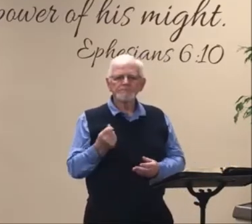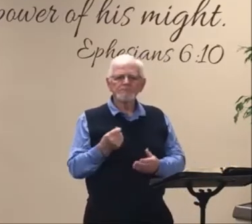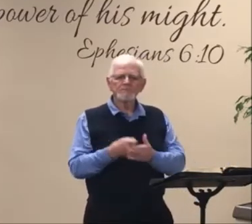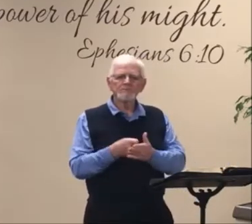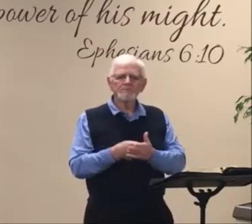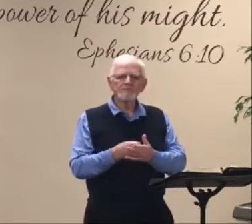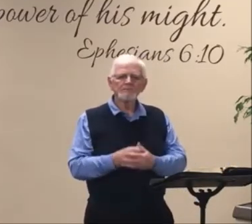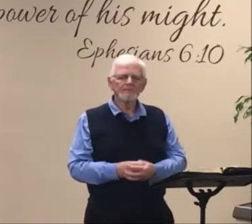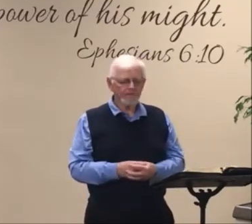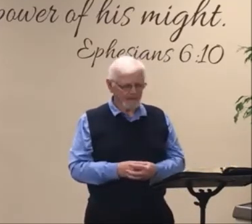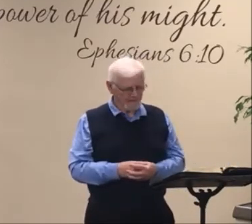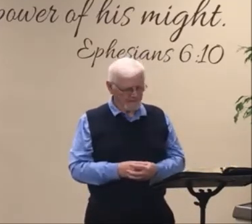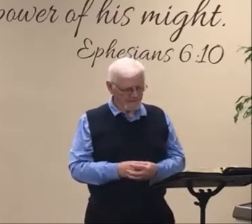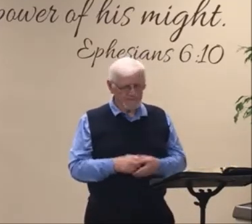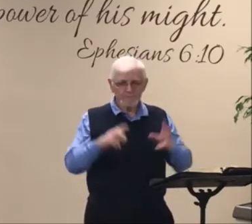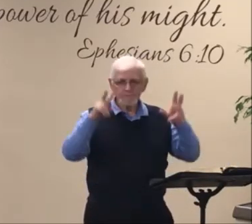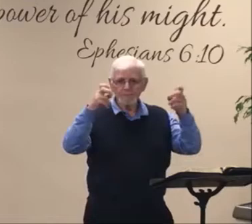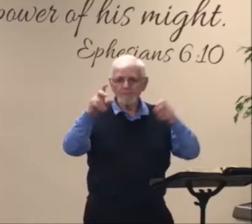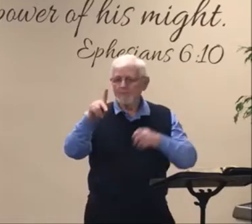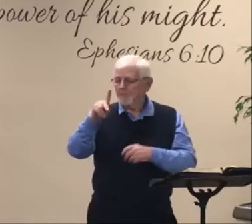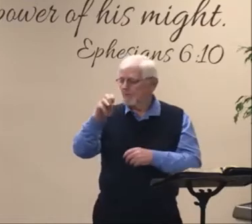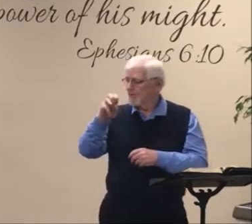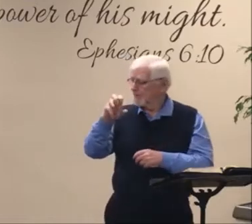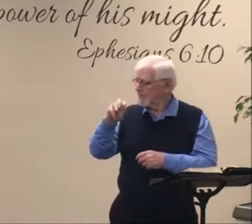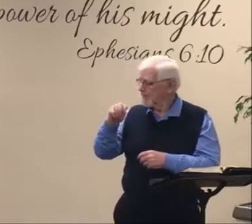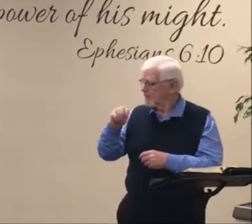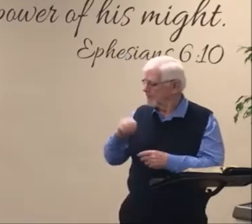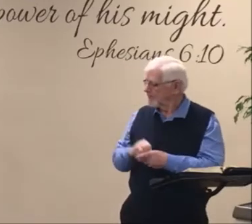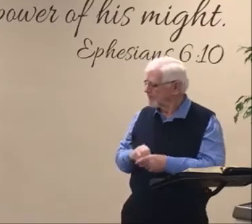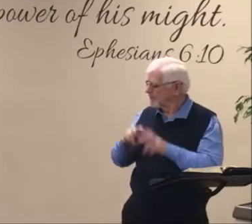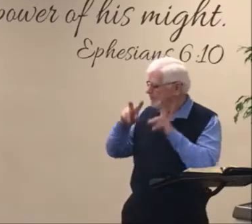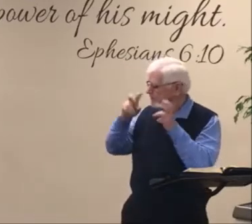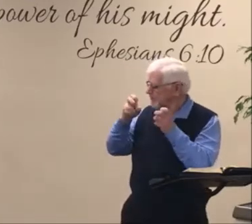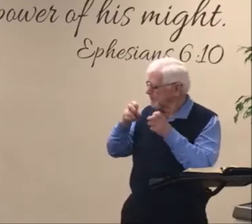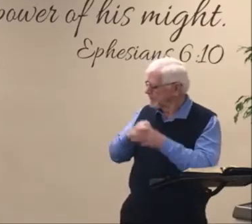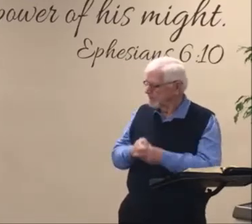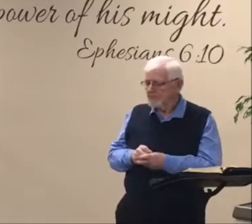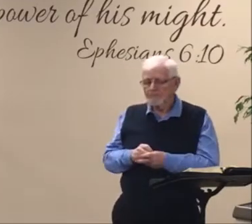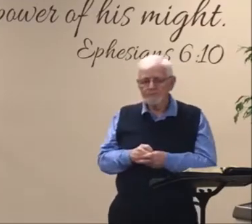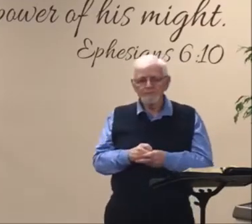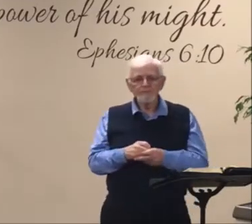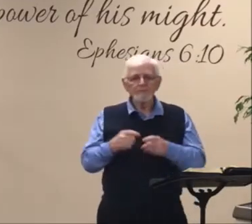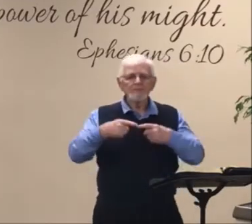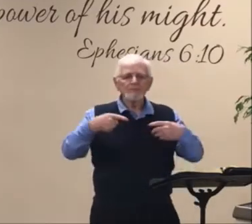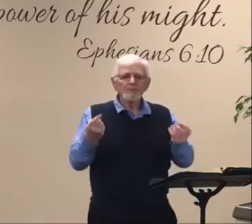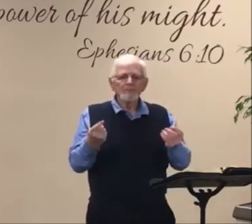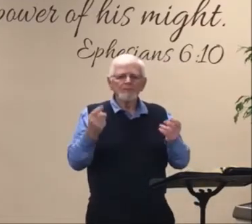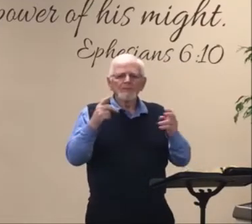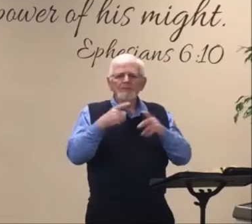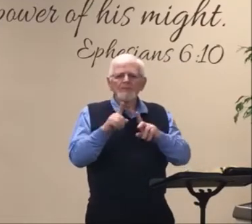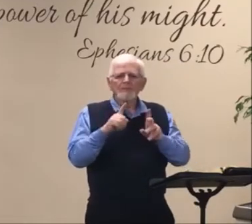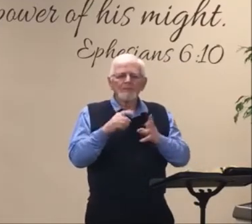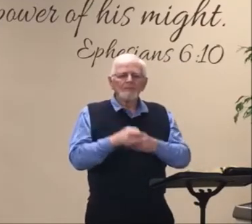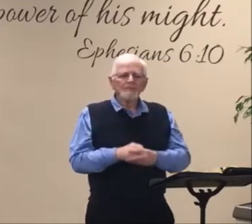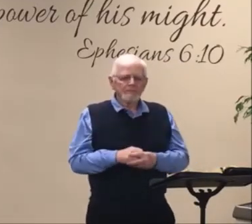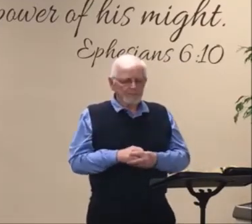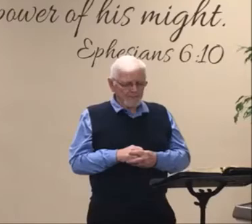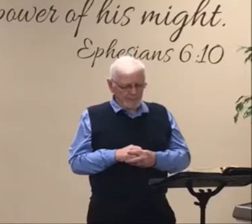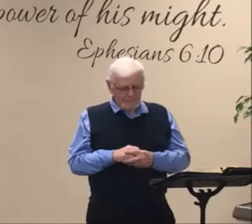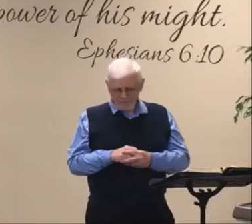it just says something that runs completely opposite to the way I was taught and raised and think, and I'm not even sure if it's true, but I think it's true, so I'm going to say it.